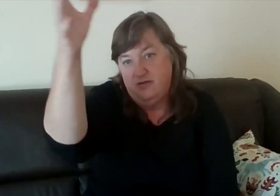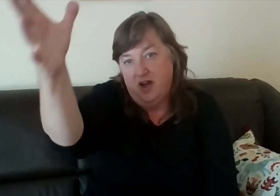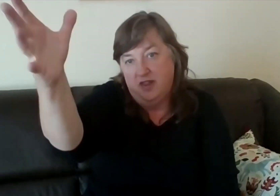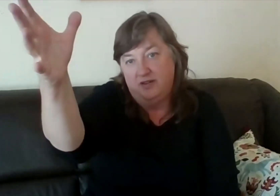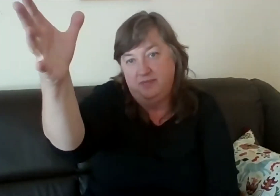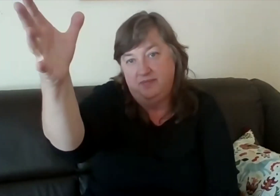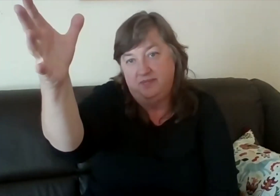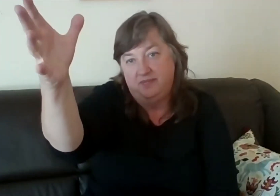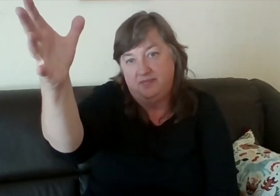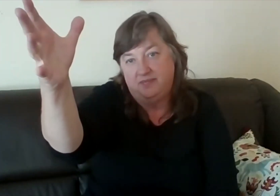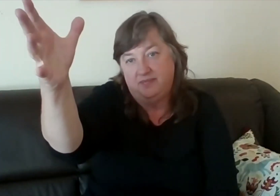Grandfather.